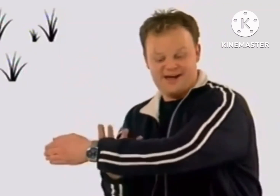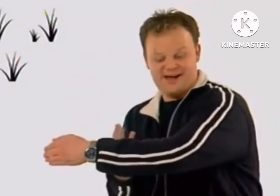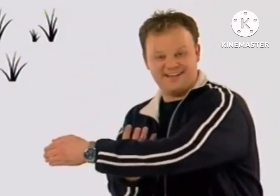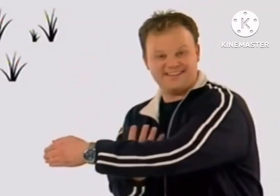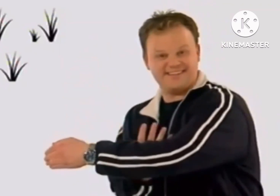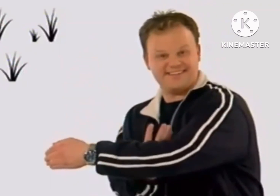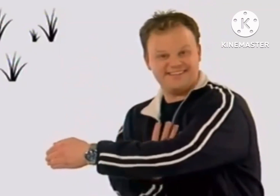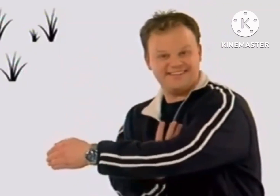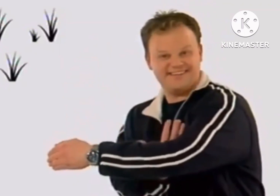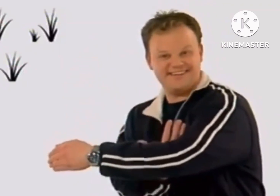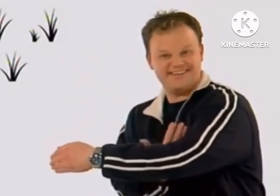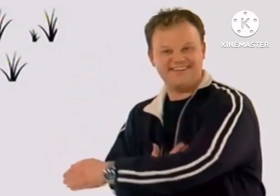Grass.